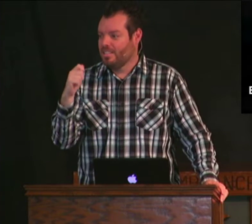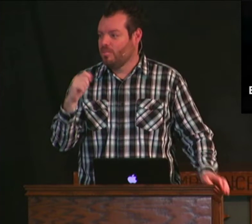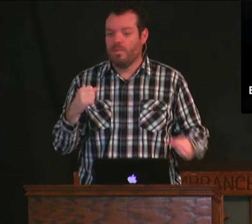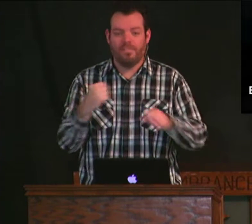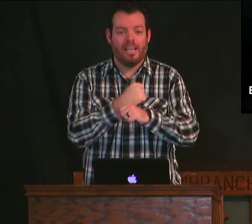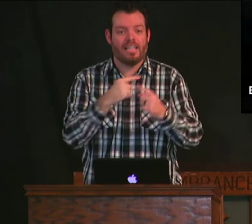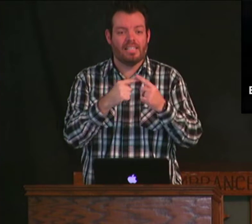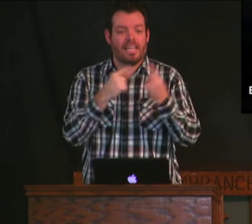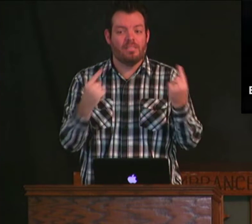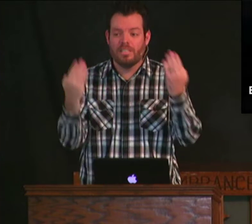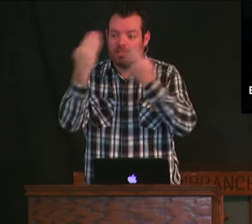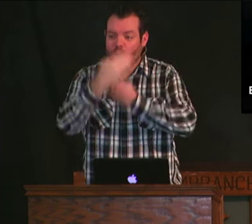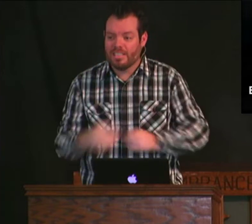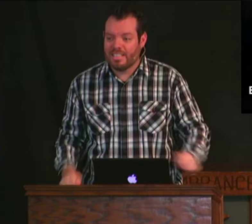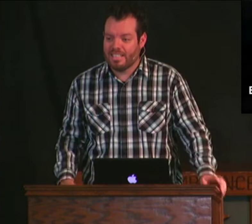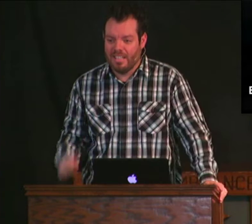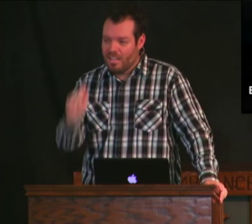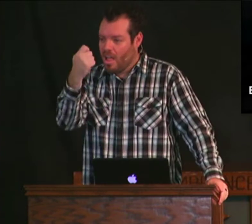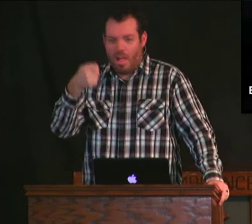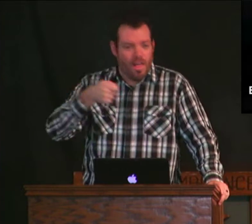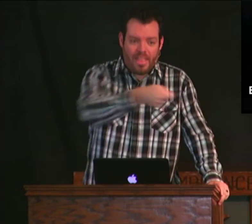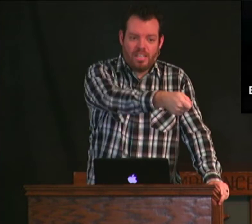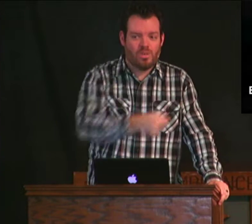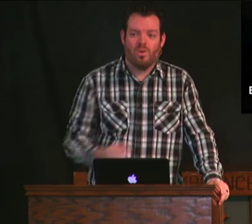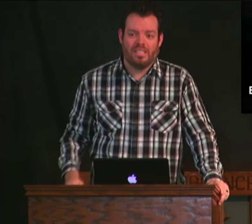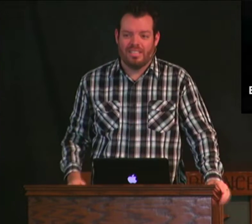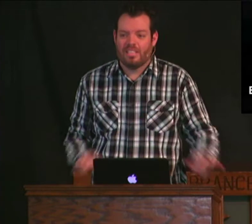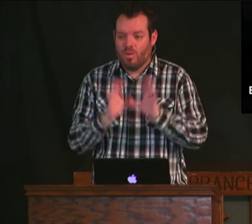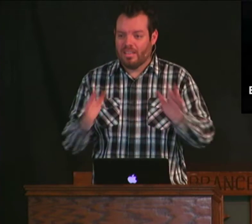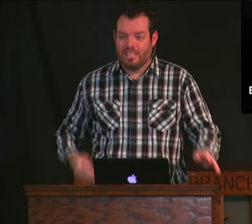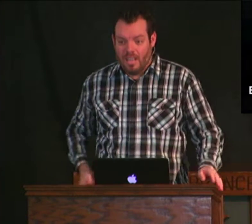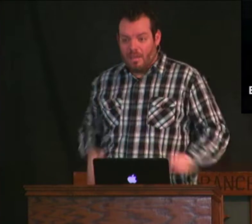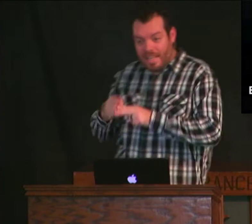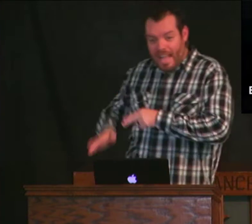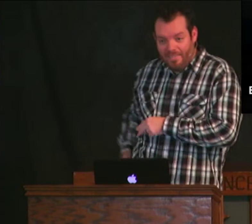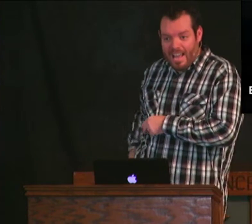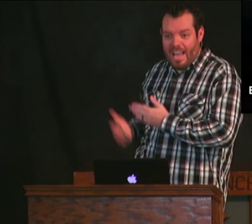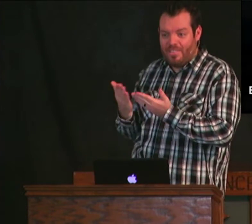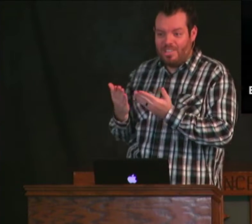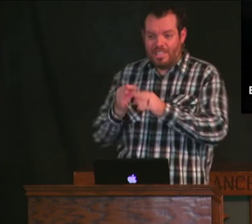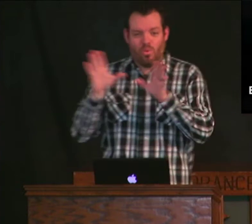because when we fight against the enemy of darkness, that sword is worthless. My knife I have here is